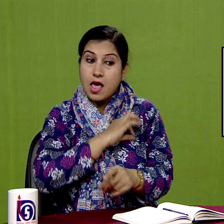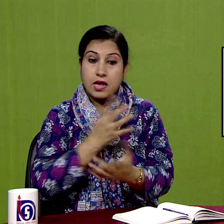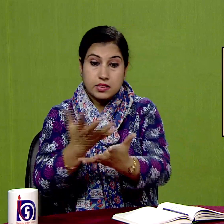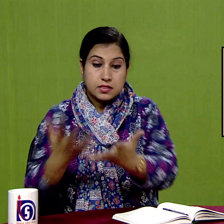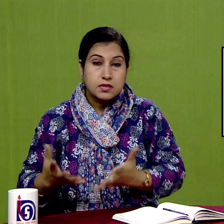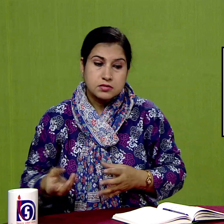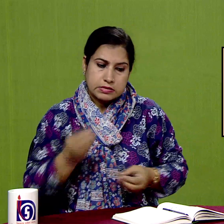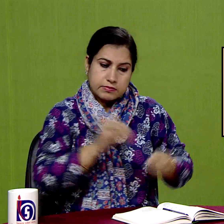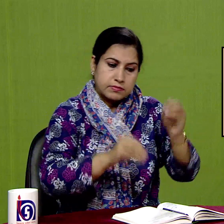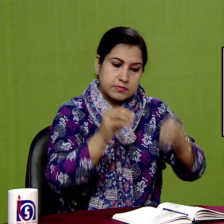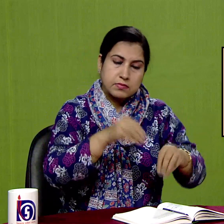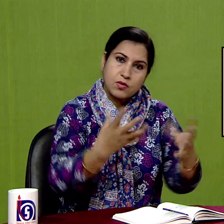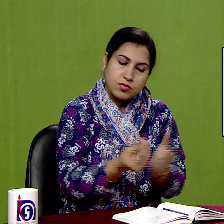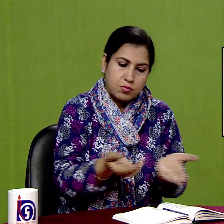easy in the other world.